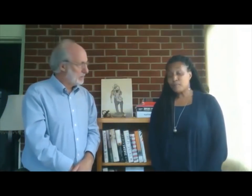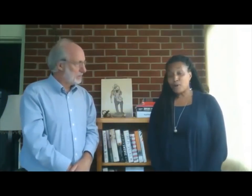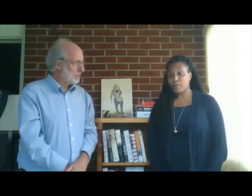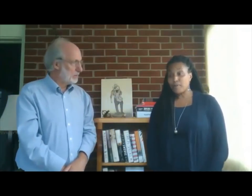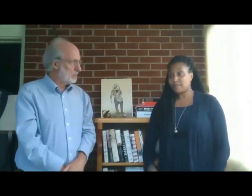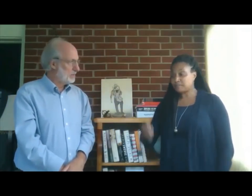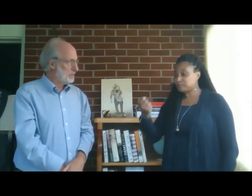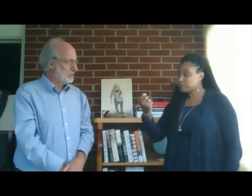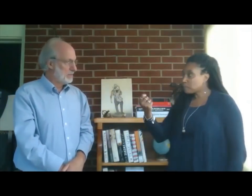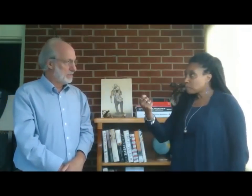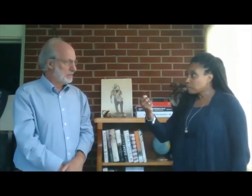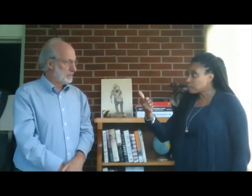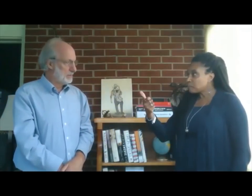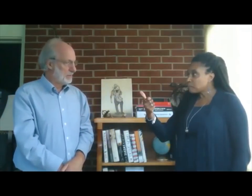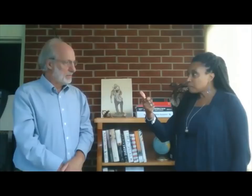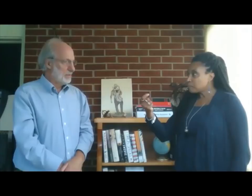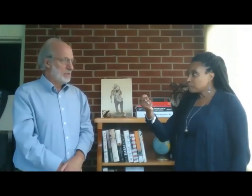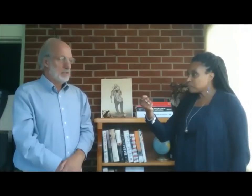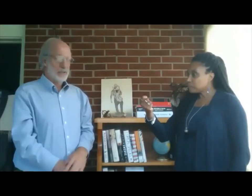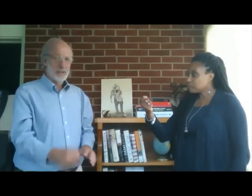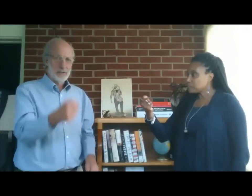Next is marble.